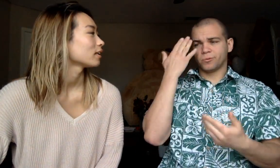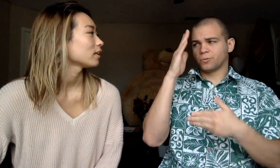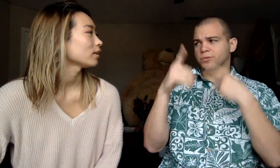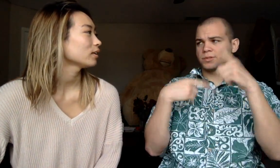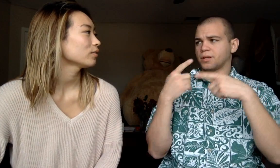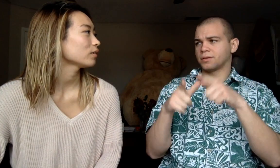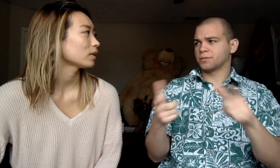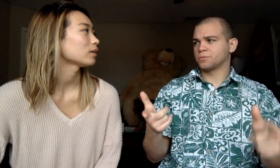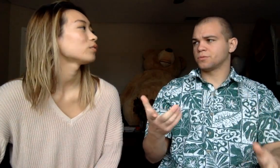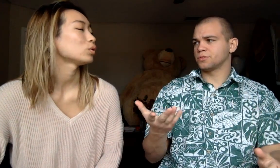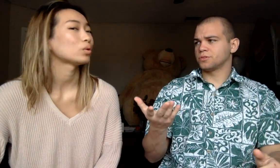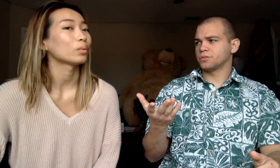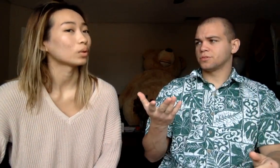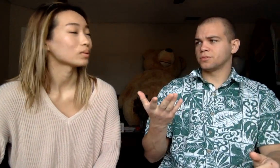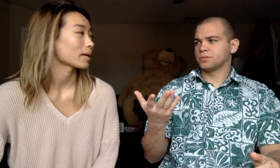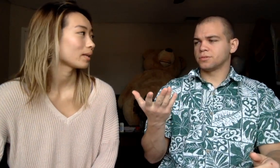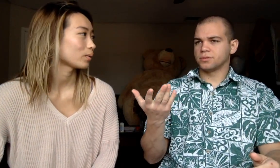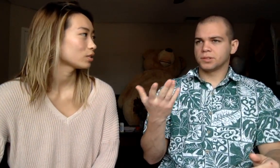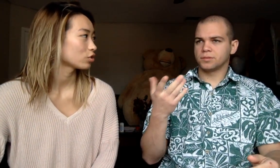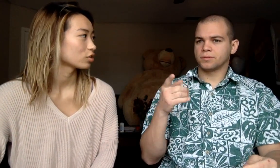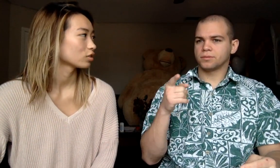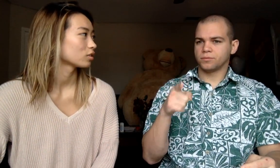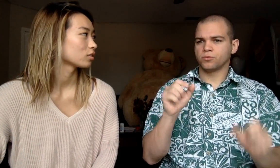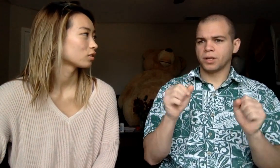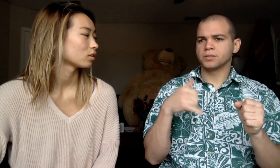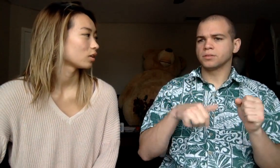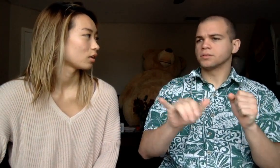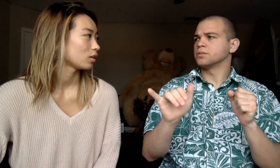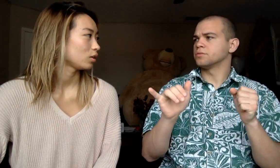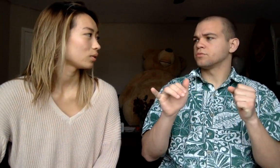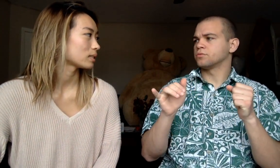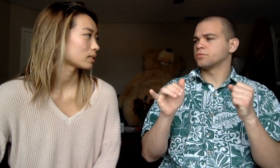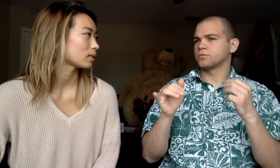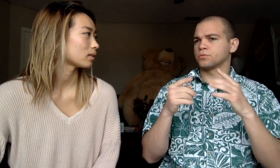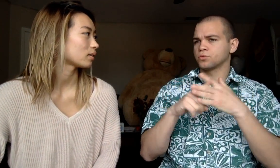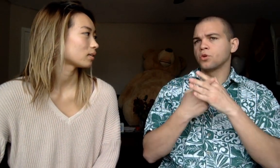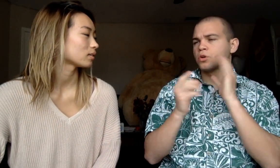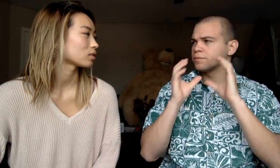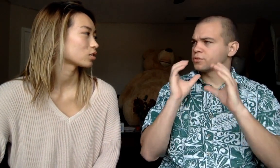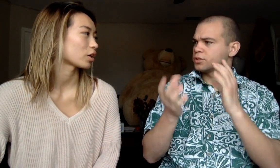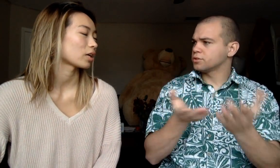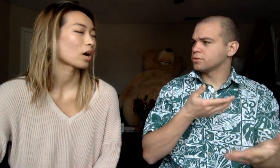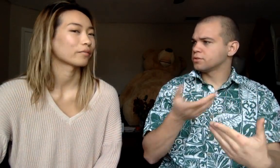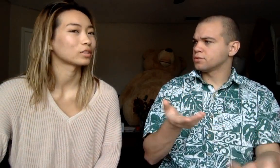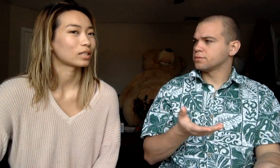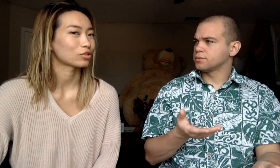Even if you don't know sign language, you can still start a conversation.